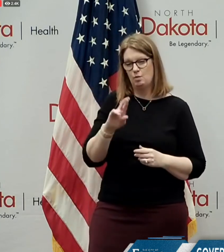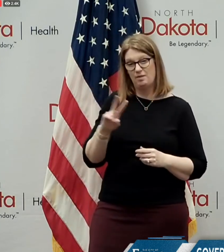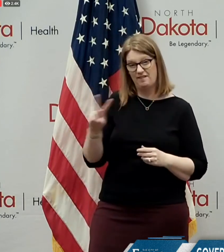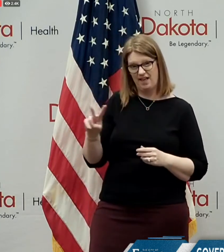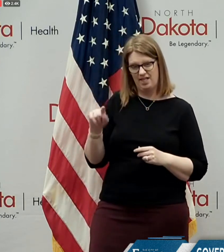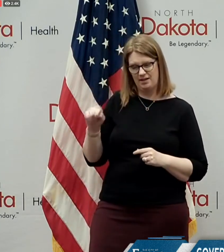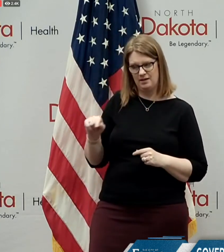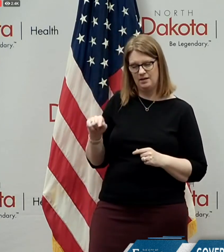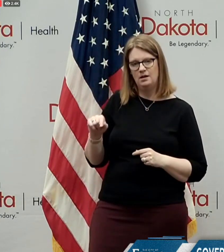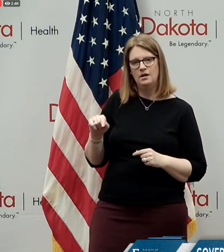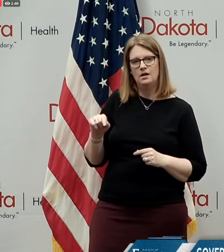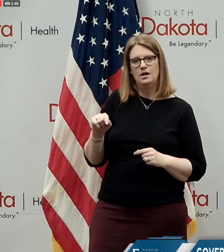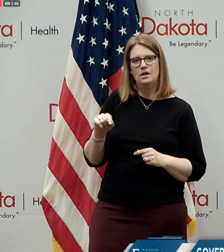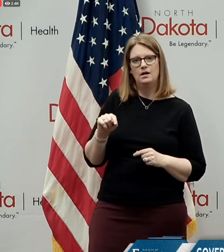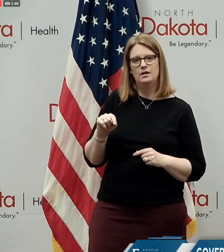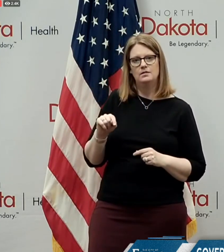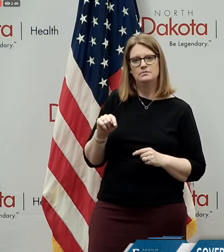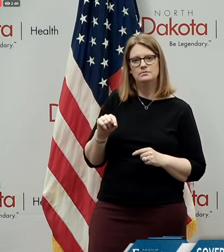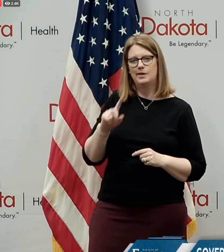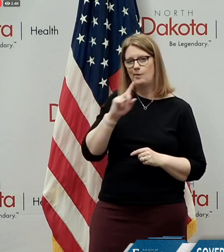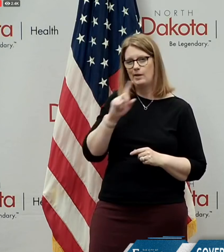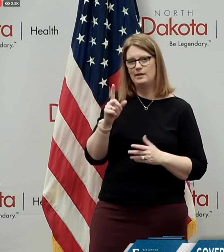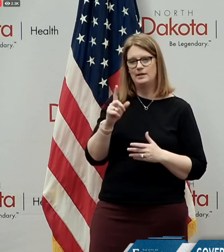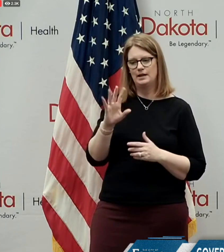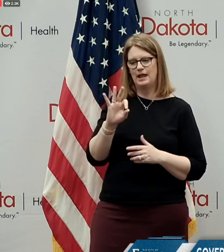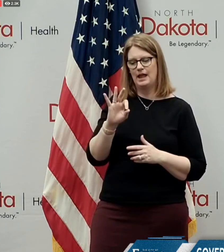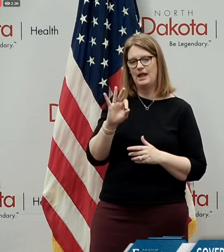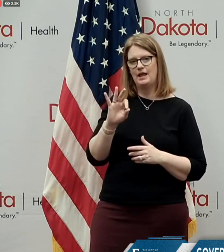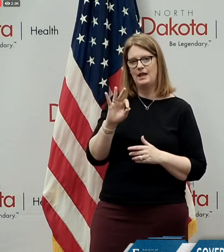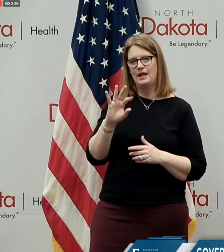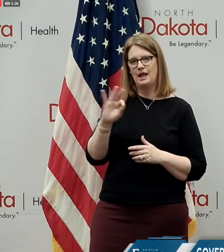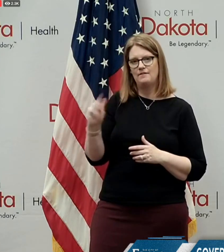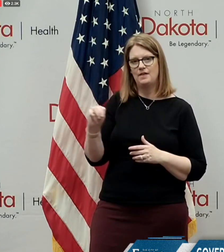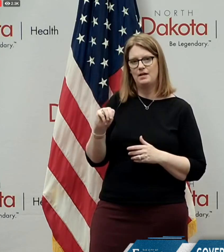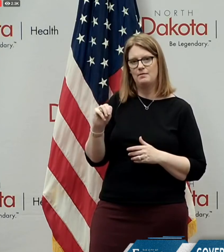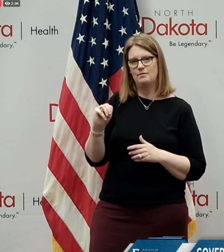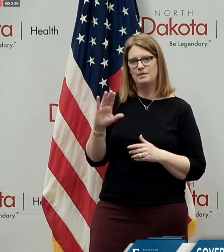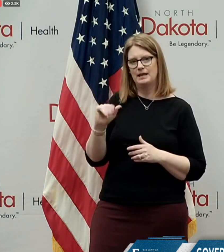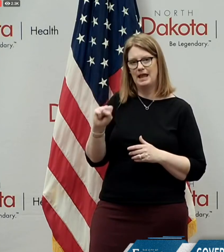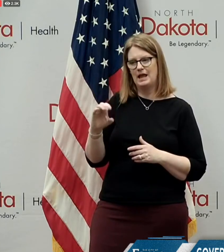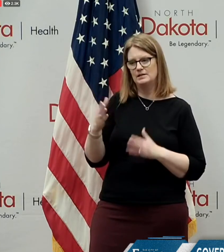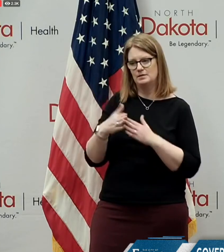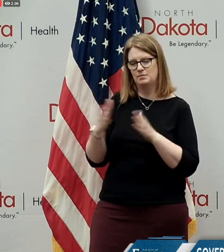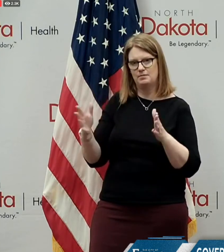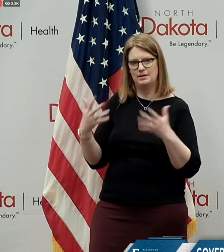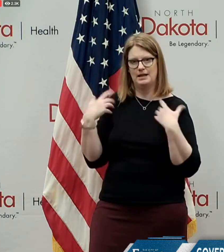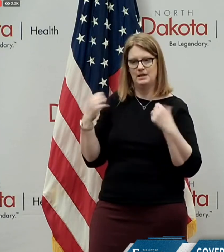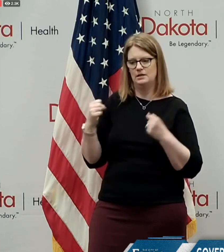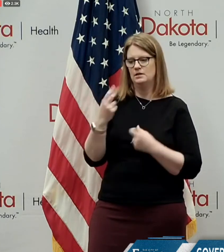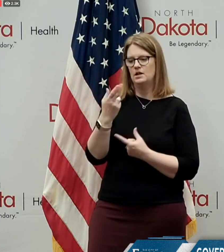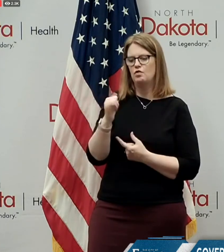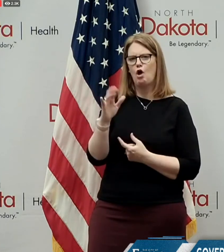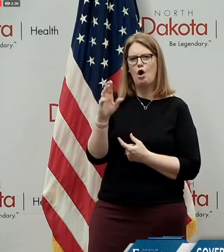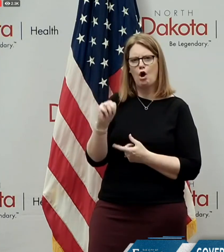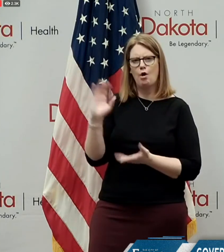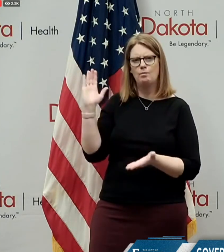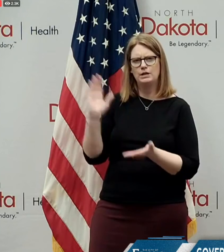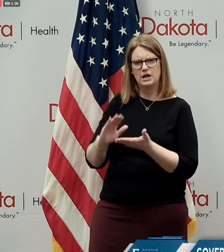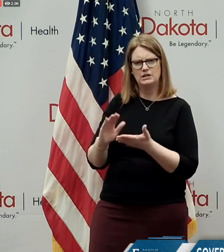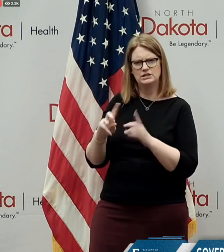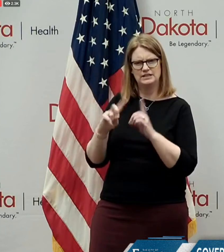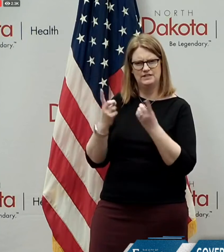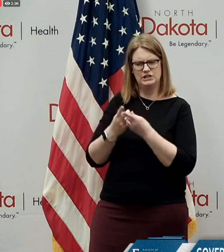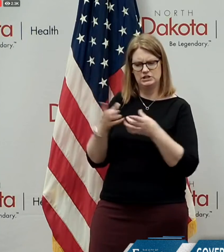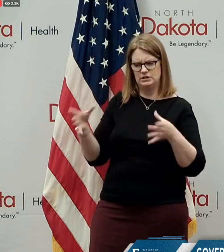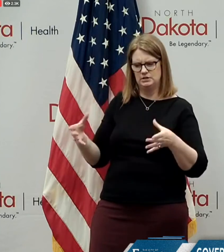amount of gratitude, we want to share efforts of the Fargo-Cass Public Health group called the Harm Reduction Division. The Department of